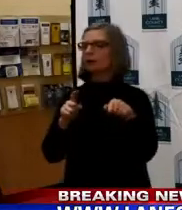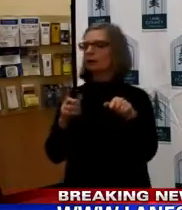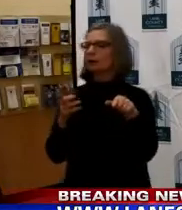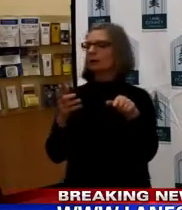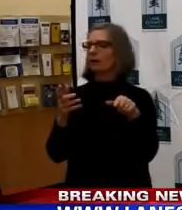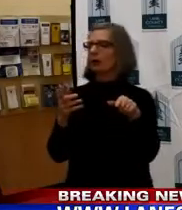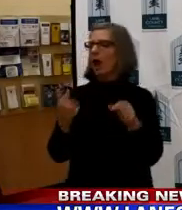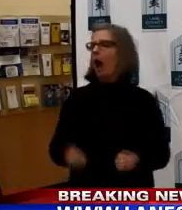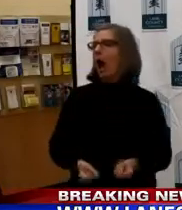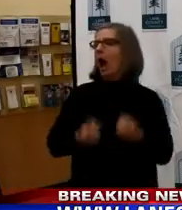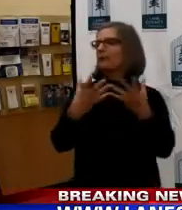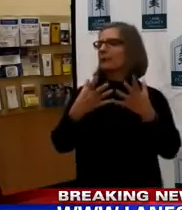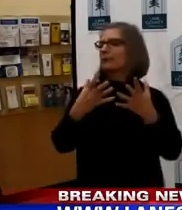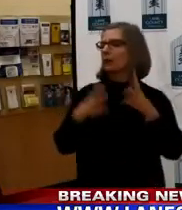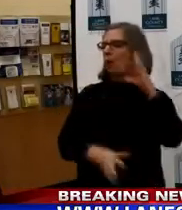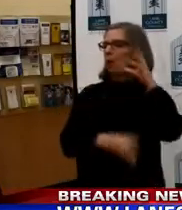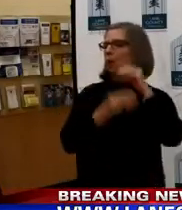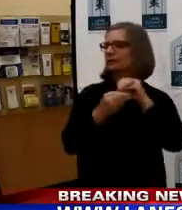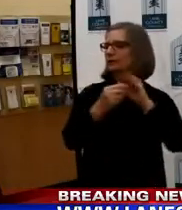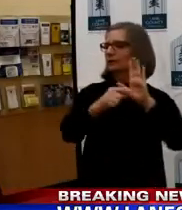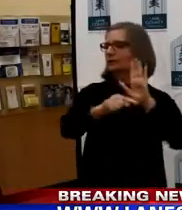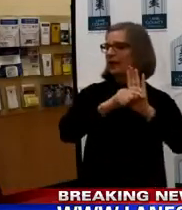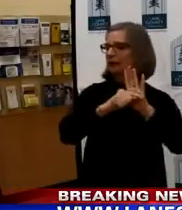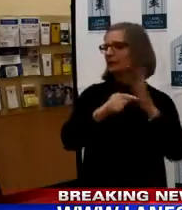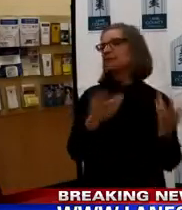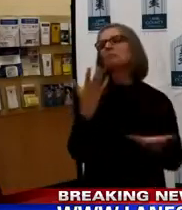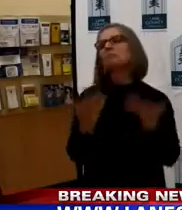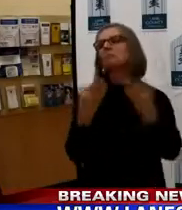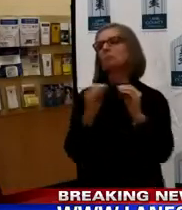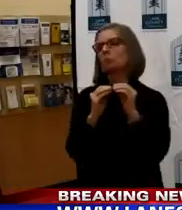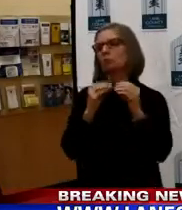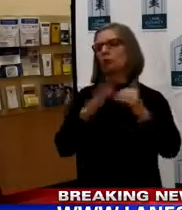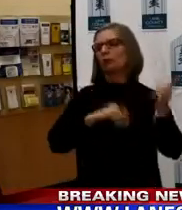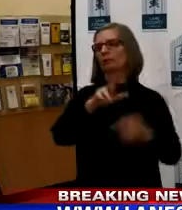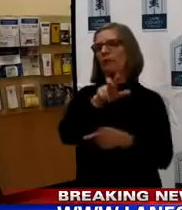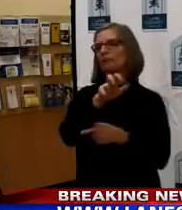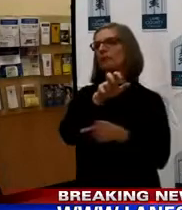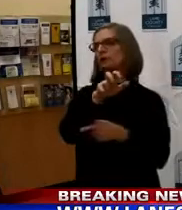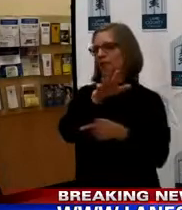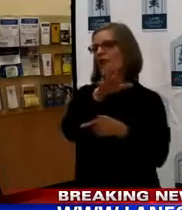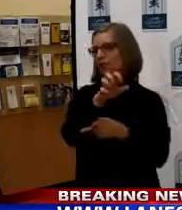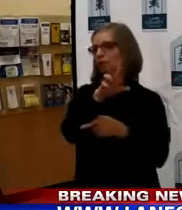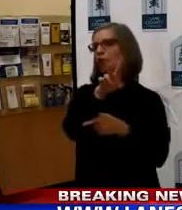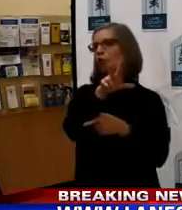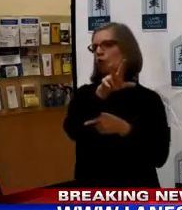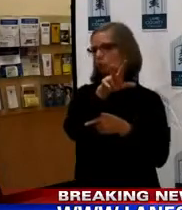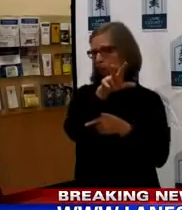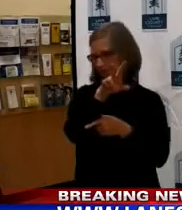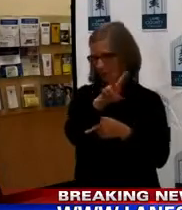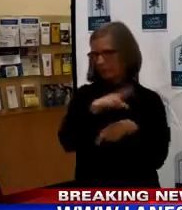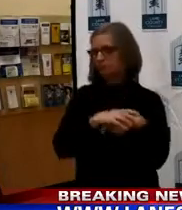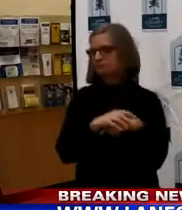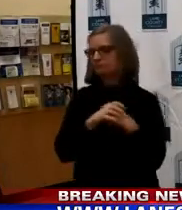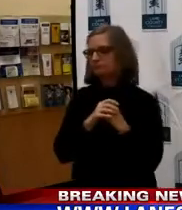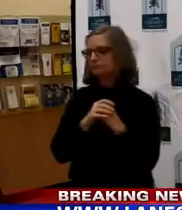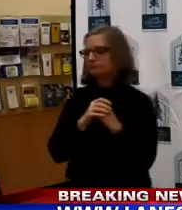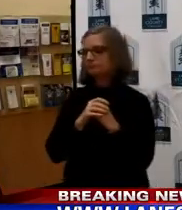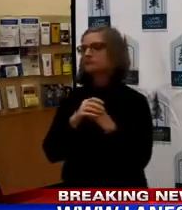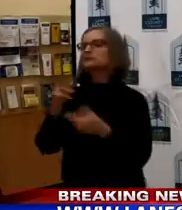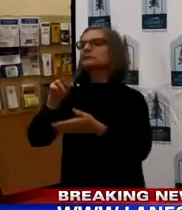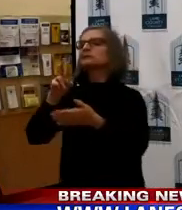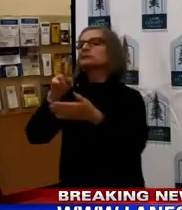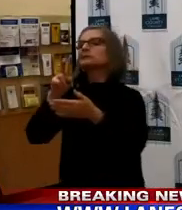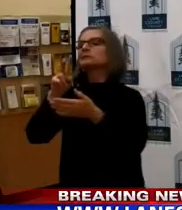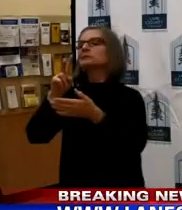of negative tests. It's likely higher than 537. The second part of her question is, what are the criteria